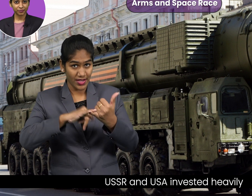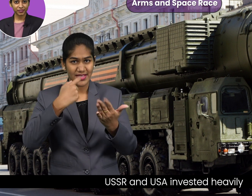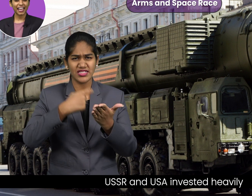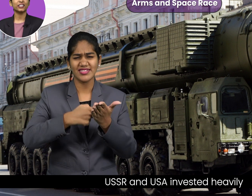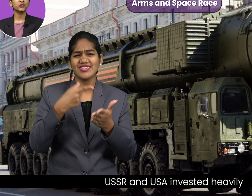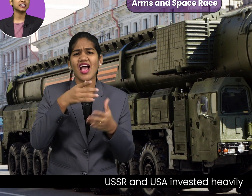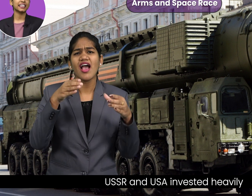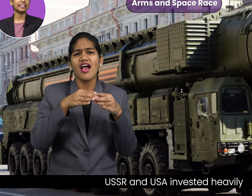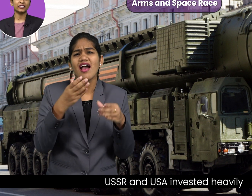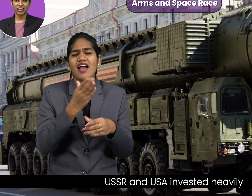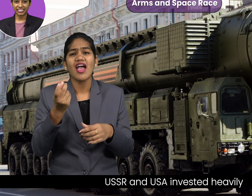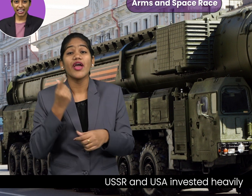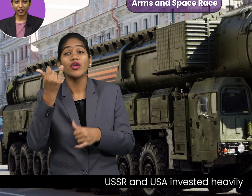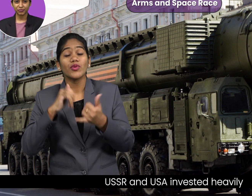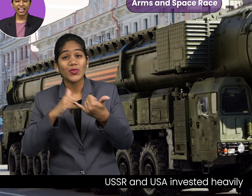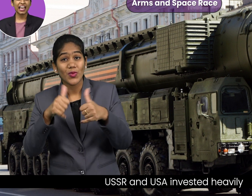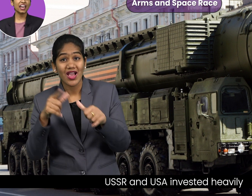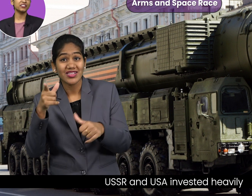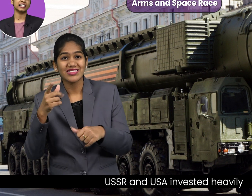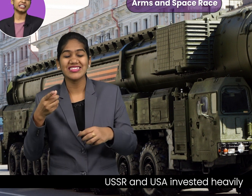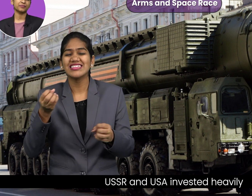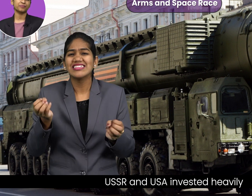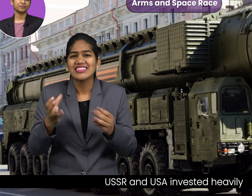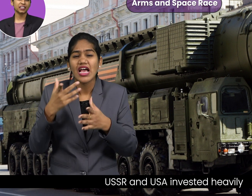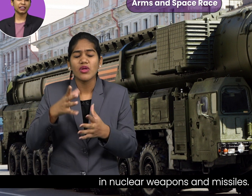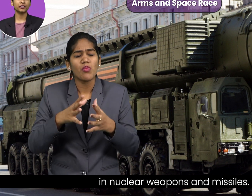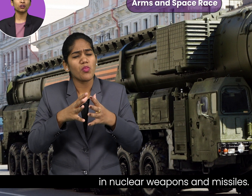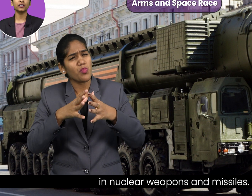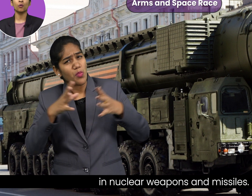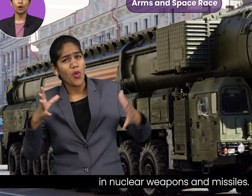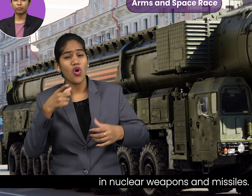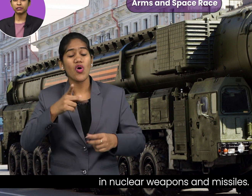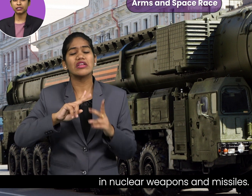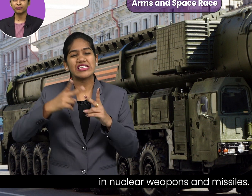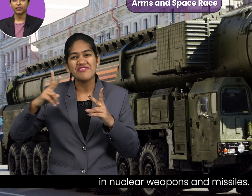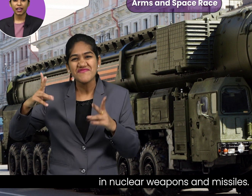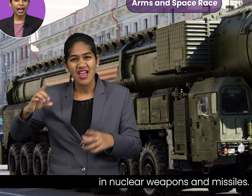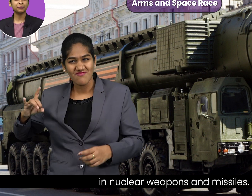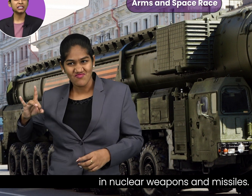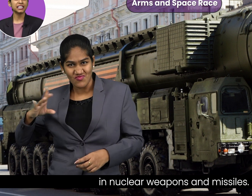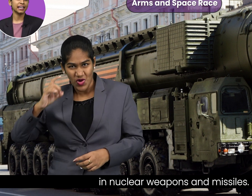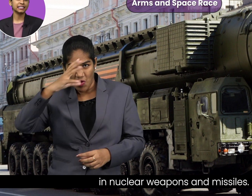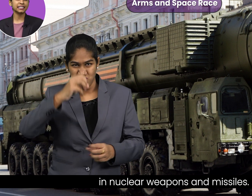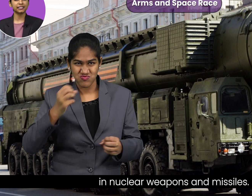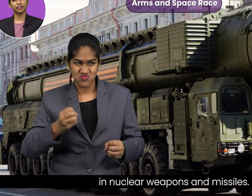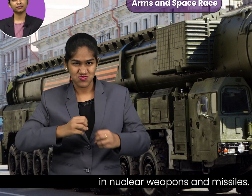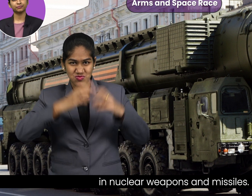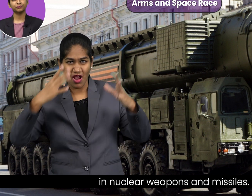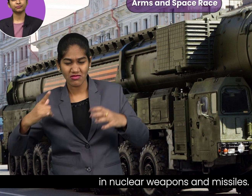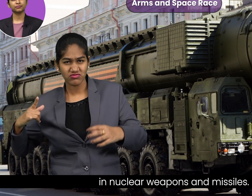USSR and USA invested heavily in nuclear weapons and